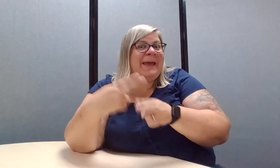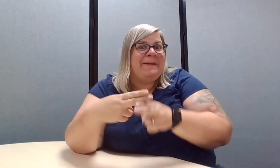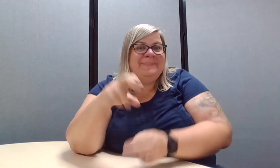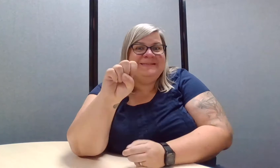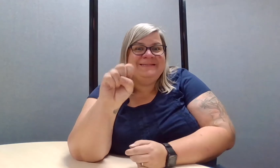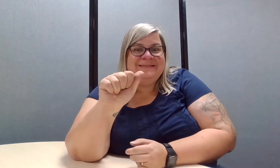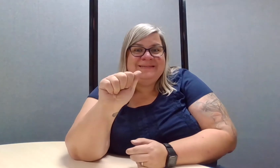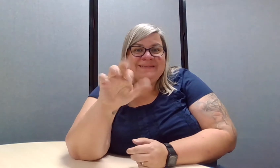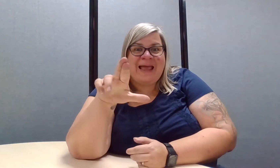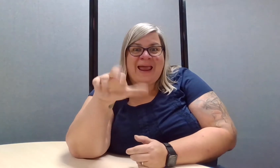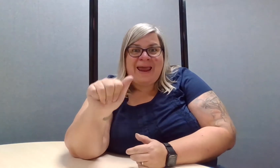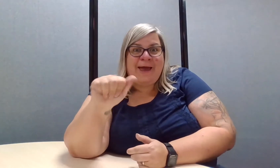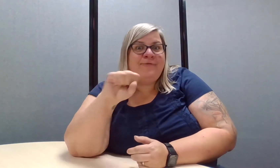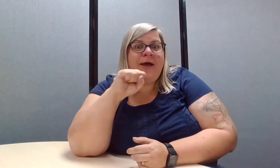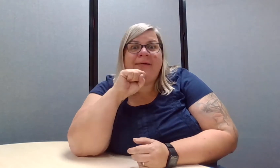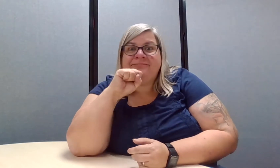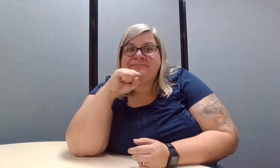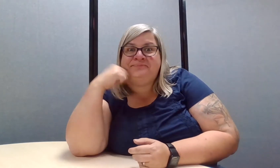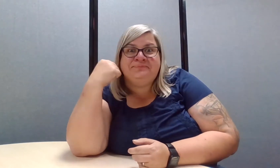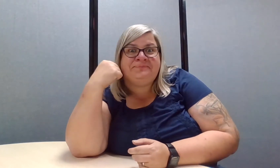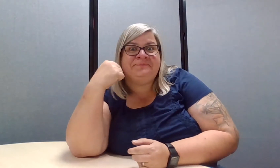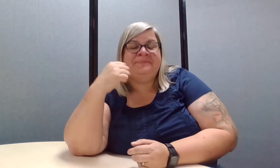Hello, my name is Sarah, and